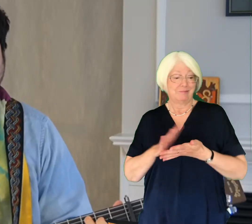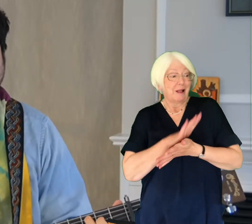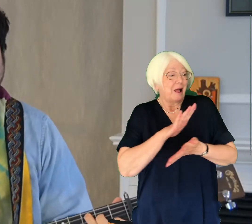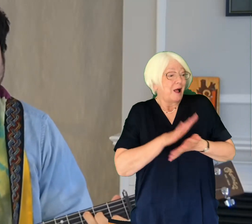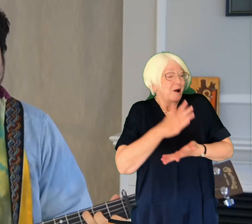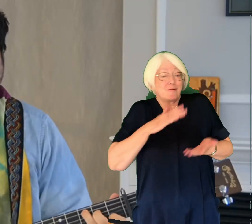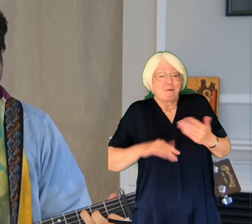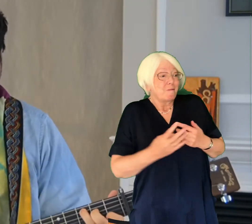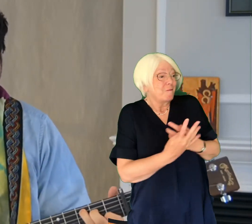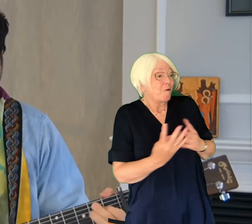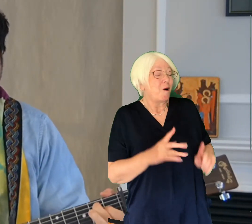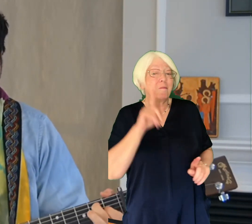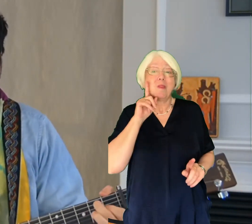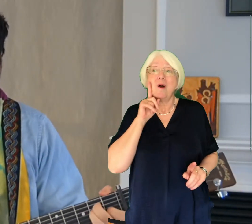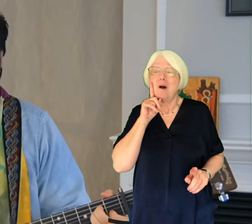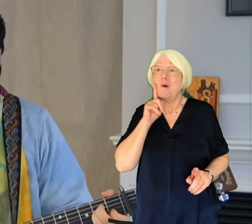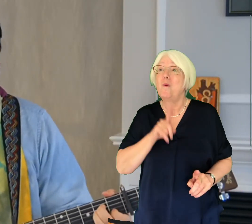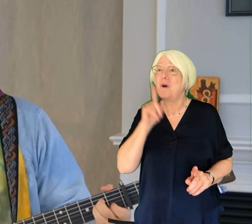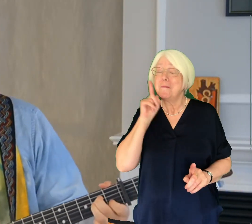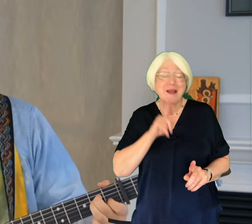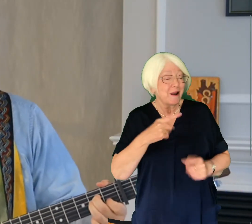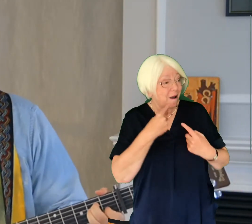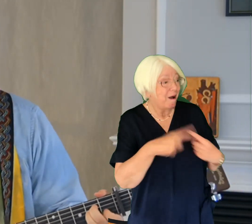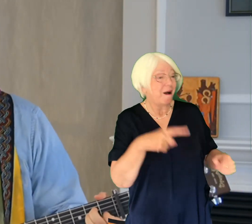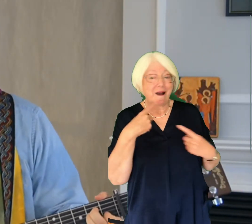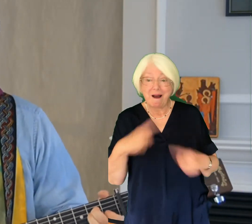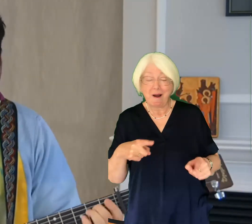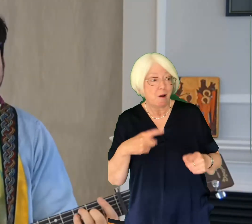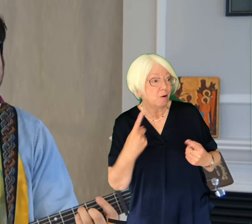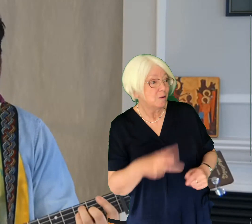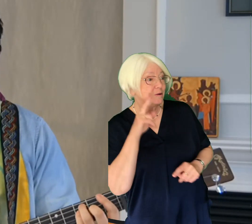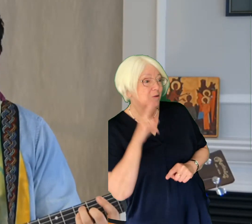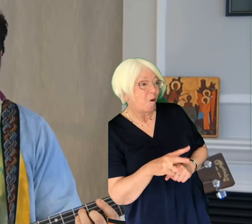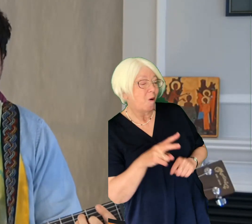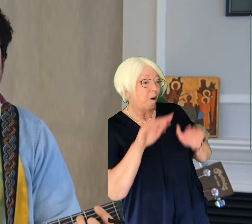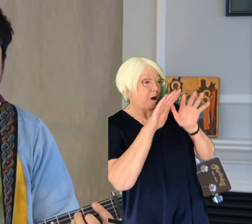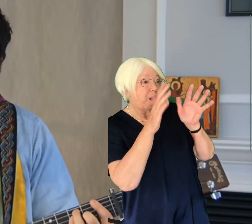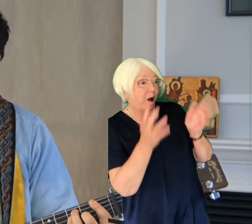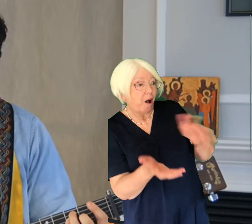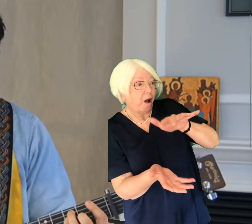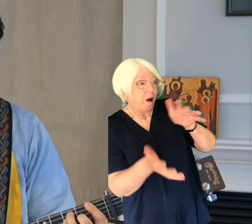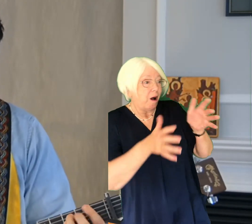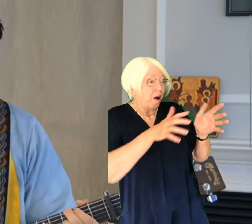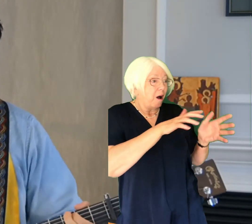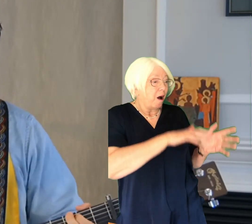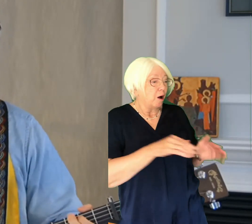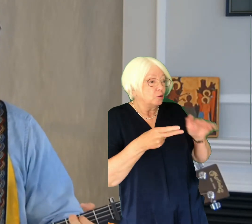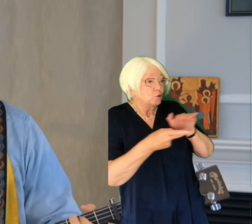room, but from the news of woman who saw the